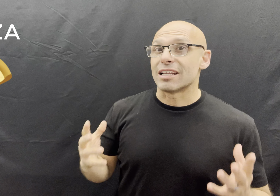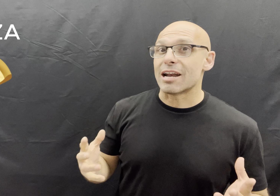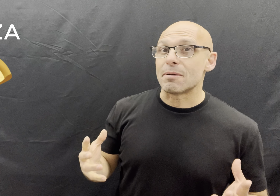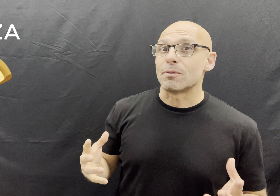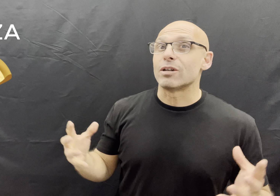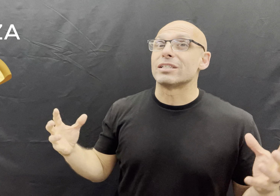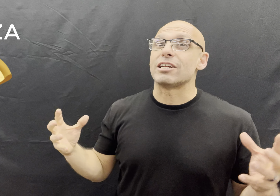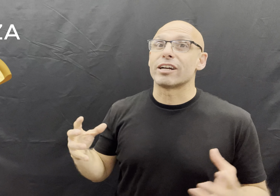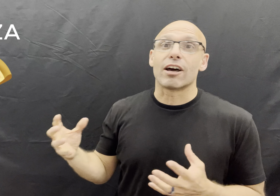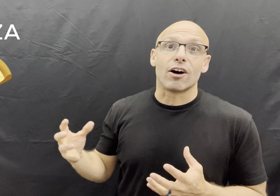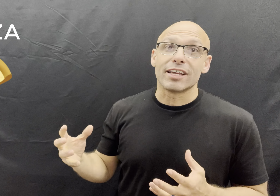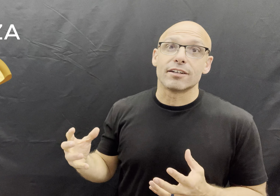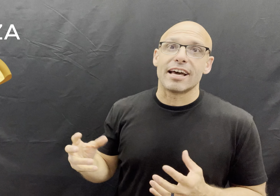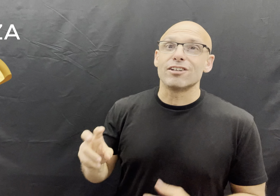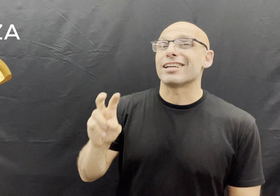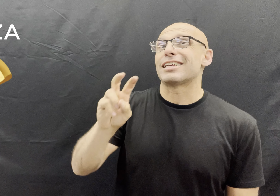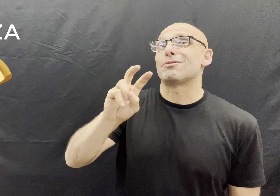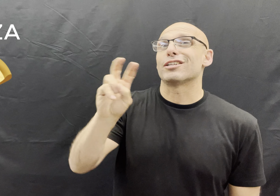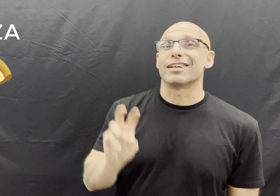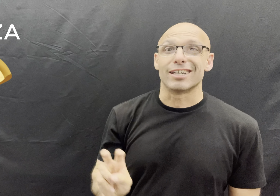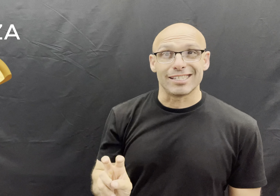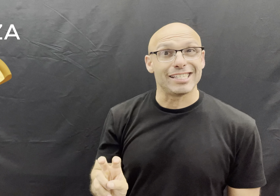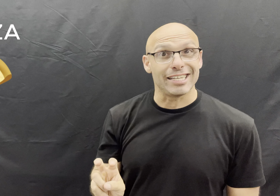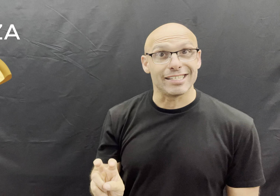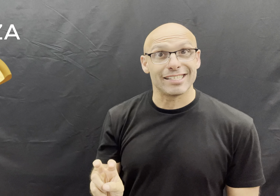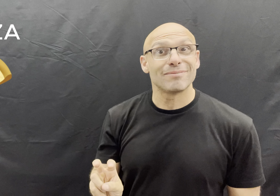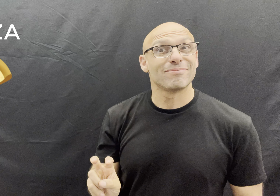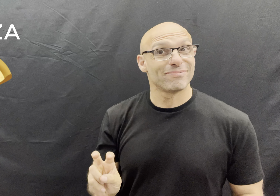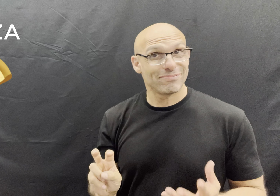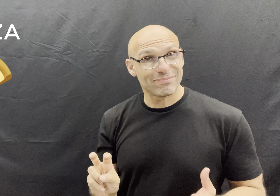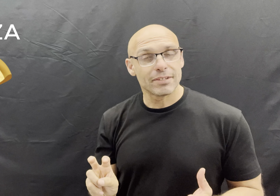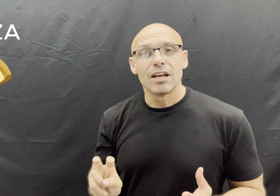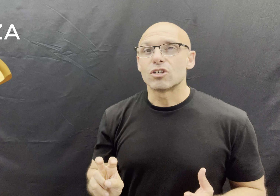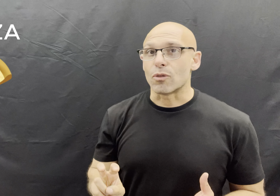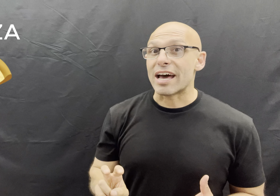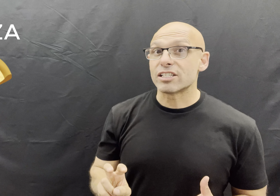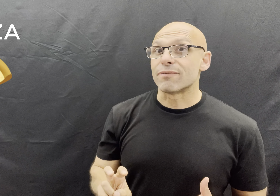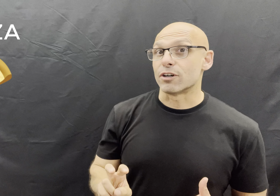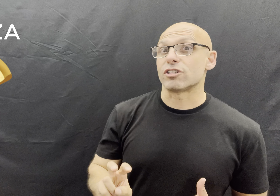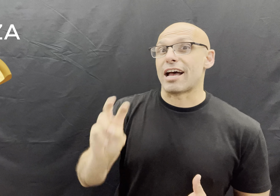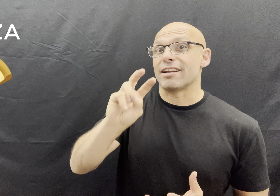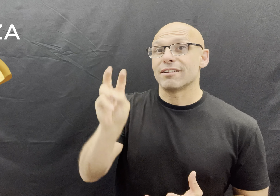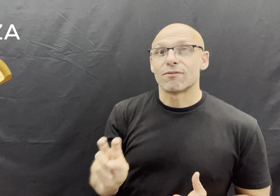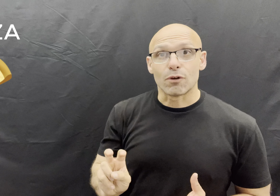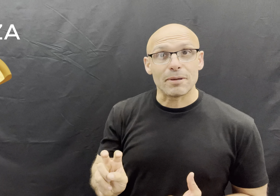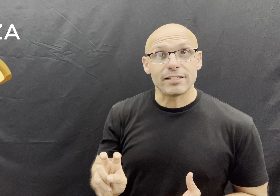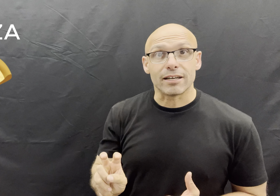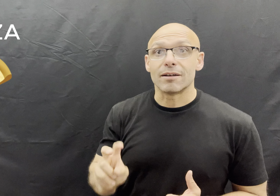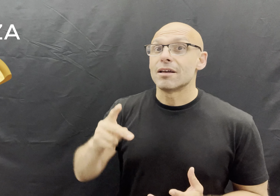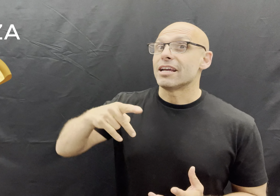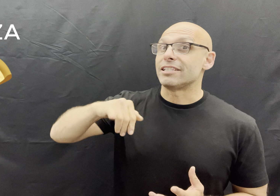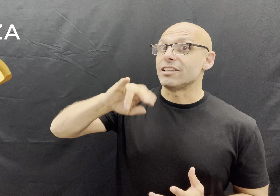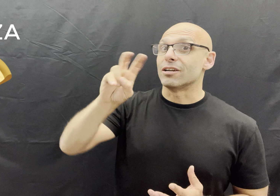lot of people did was they took out all the other letters except just the Z's. So that is the first sign for pizza. It's either with